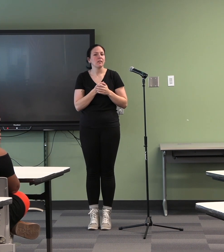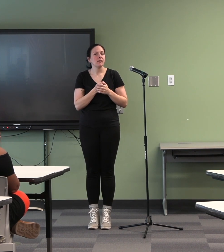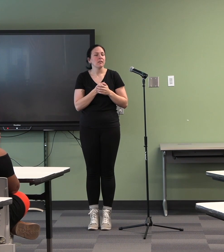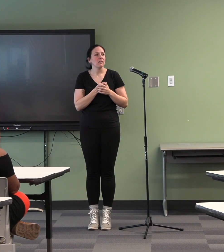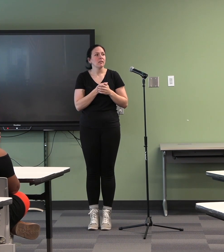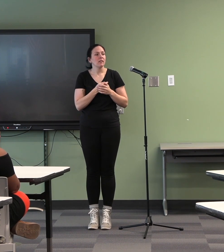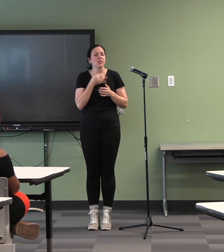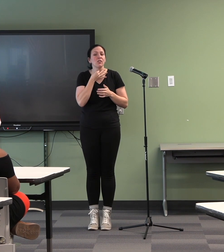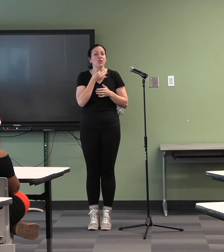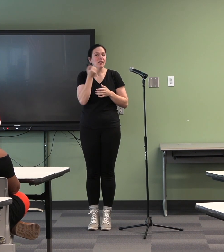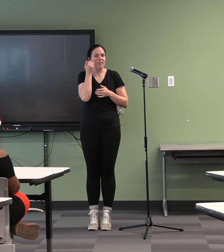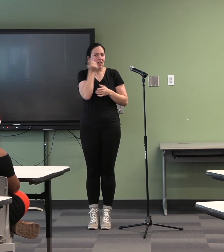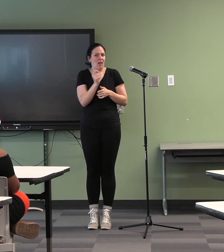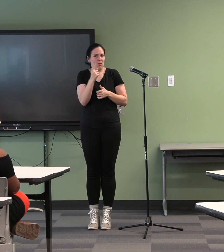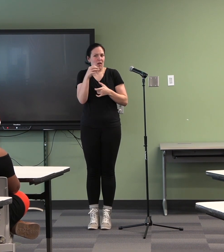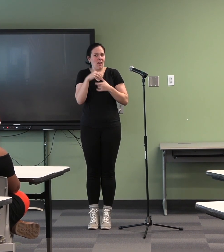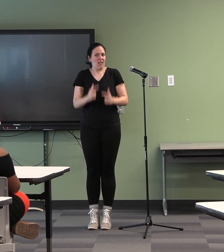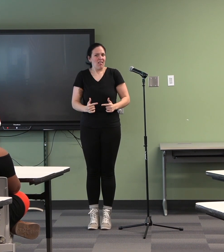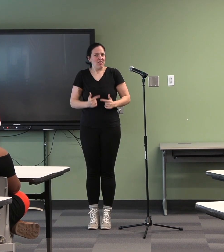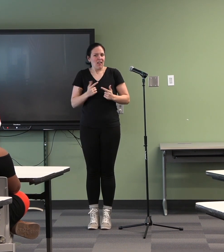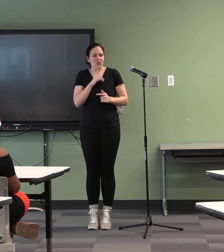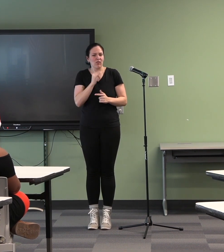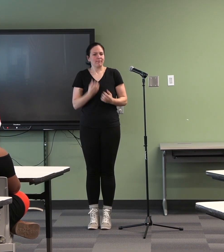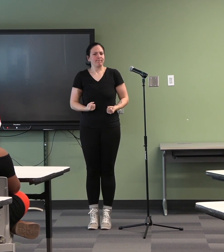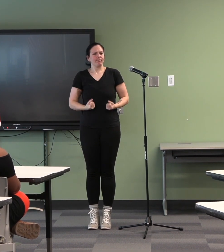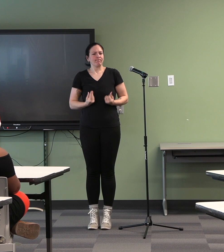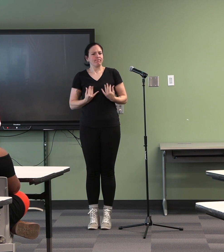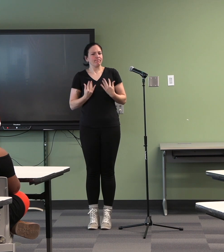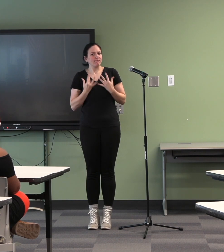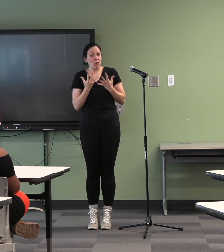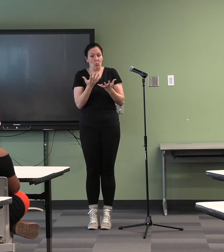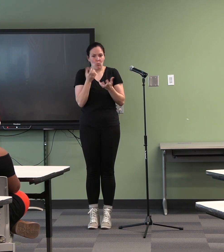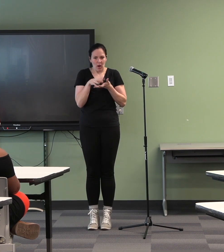your life who really kind of inspired you to want to learn.